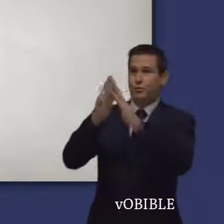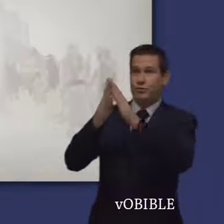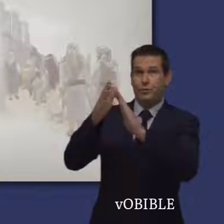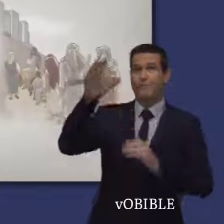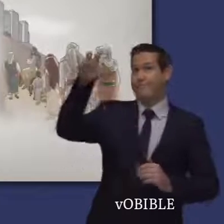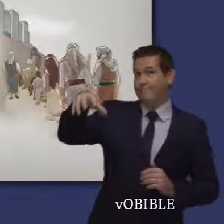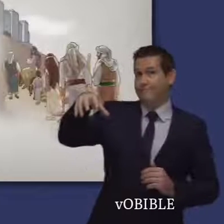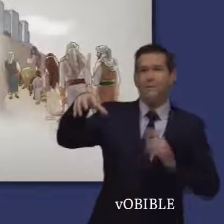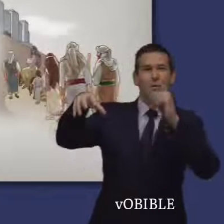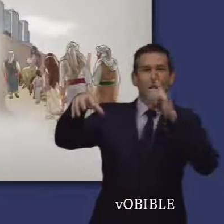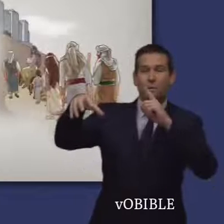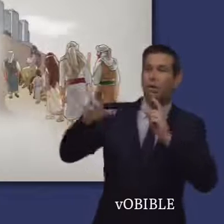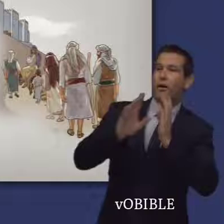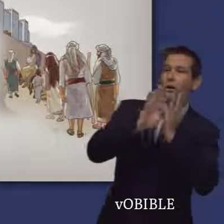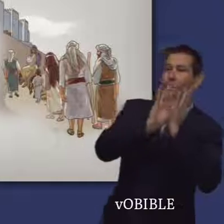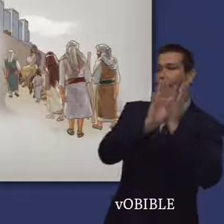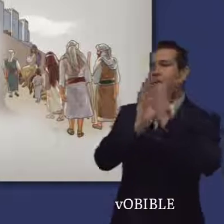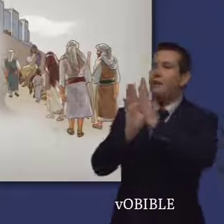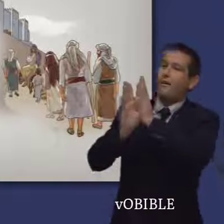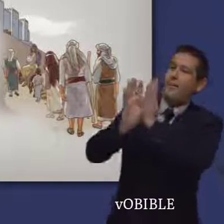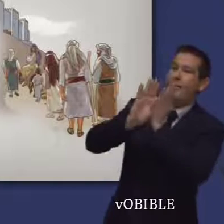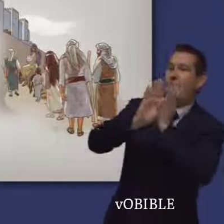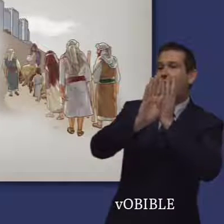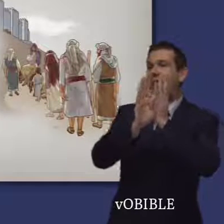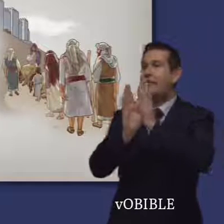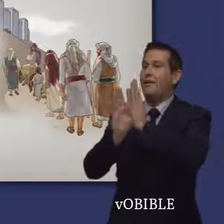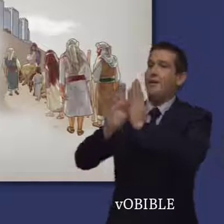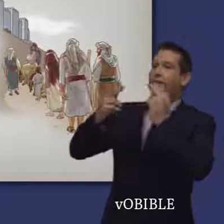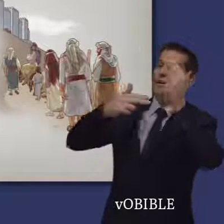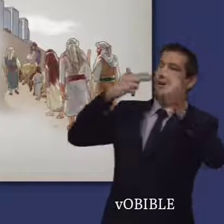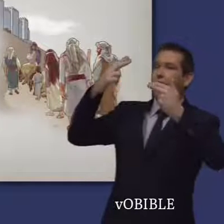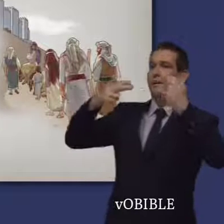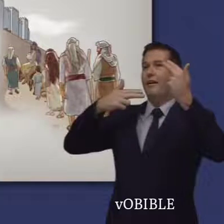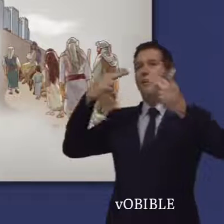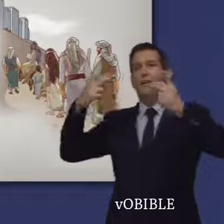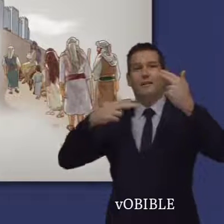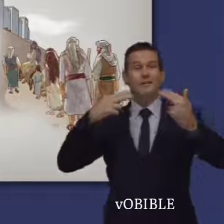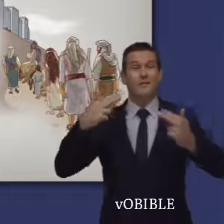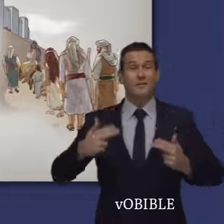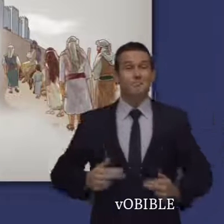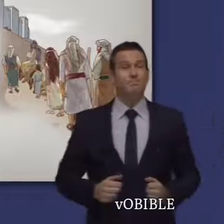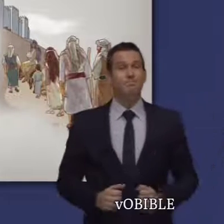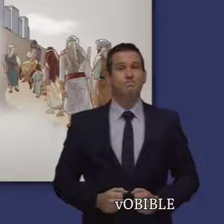these psalms were sung as the Israelites ascended to Jerusalem to attend the three great annual